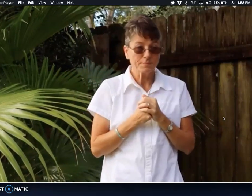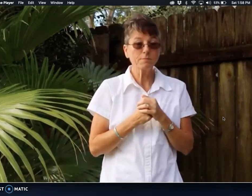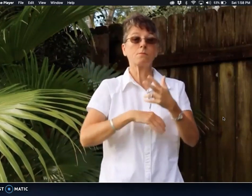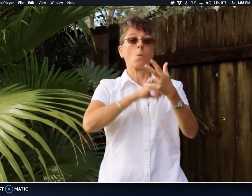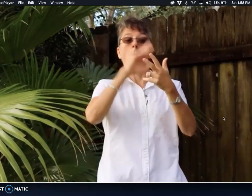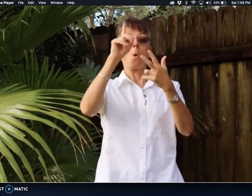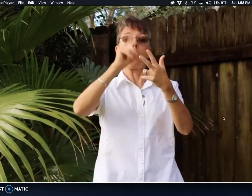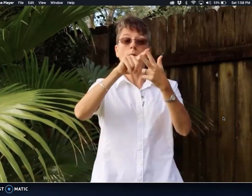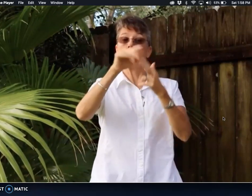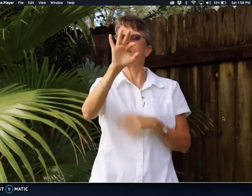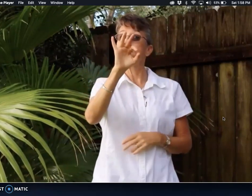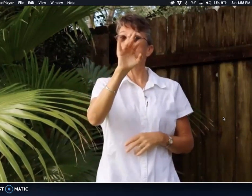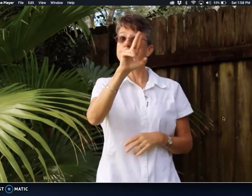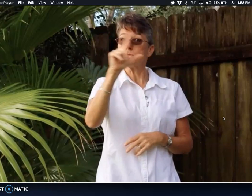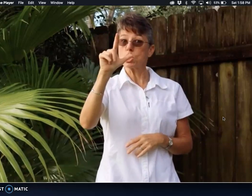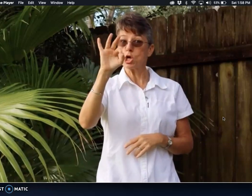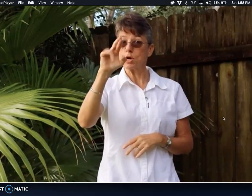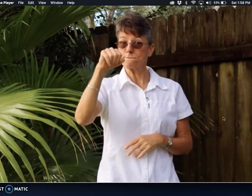But you can figure out your preference.